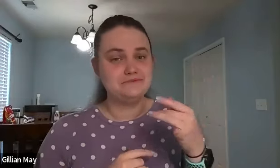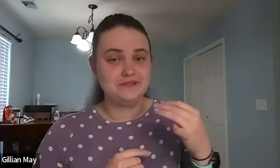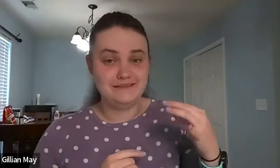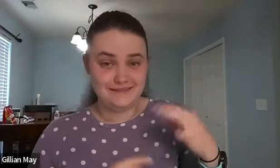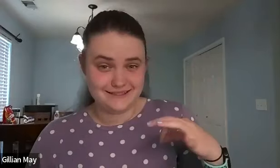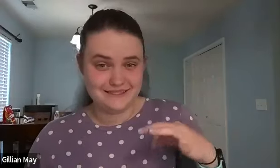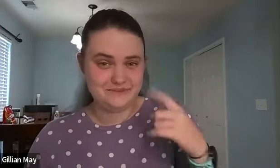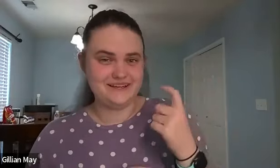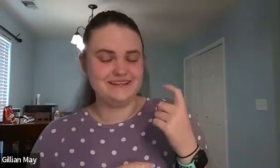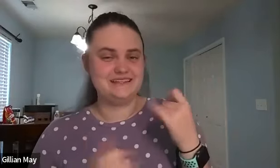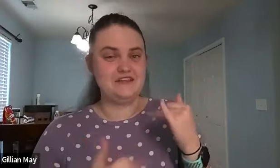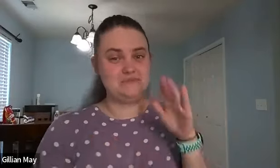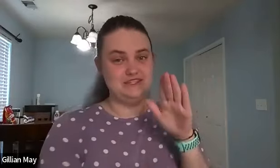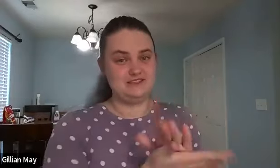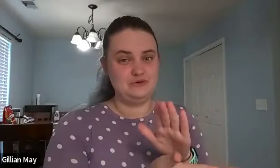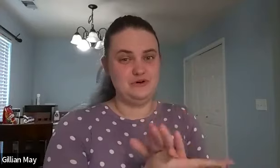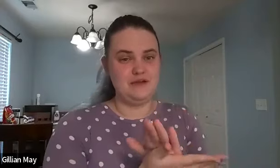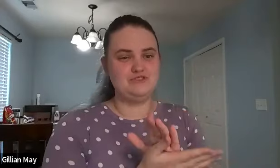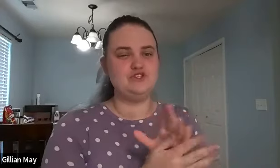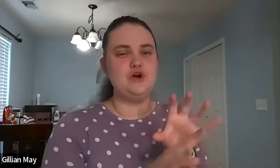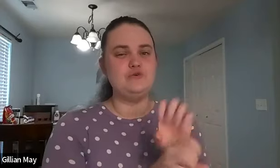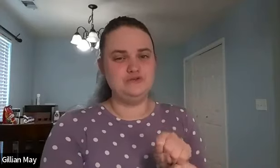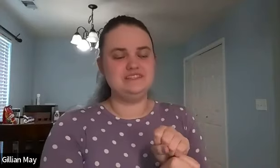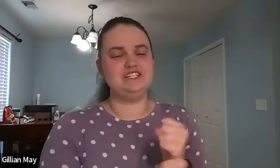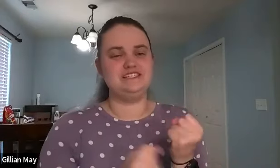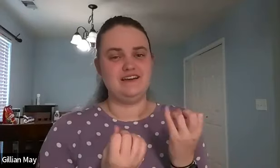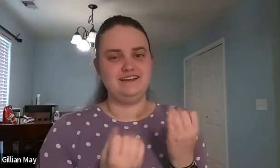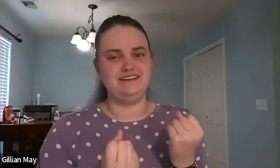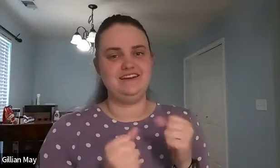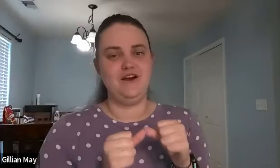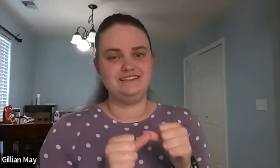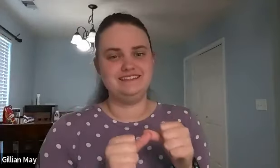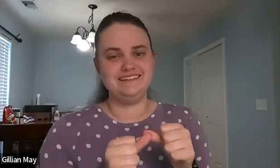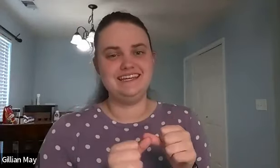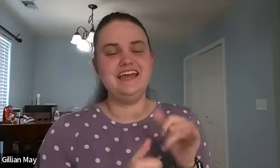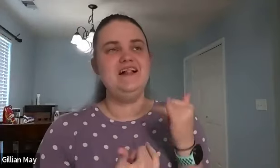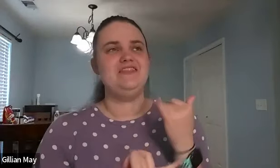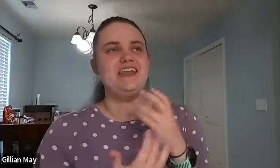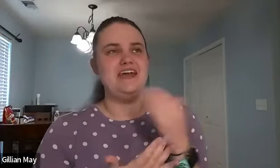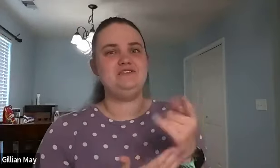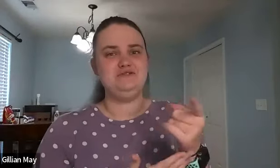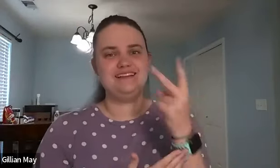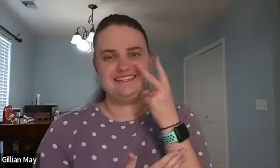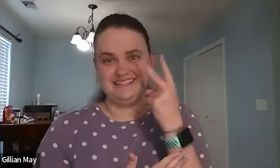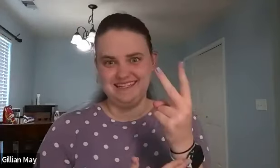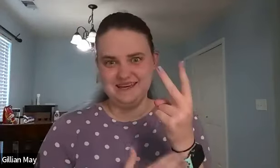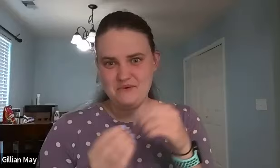really lucky because now that I'm in school, I'm so used to just signing constantly that now you guys get to see it